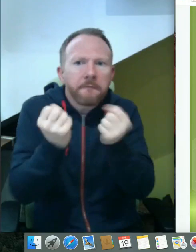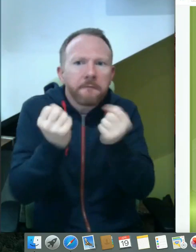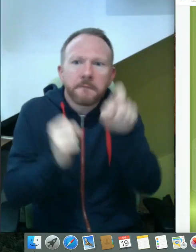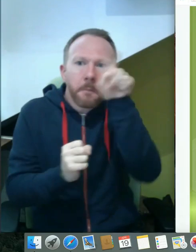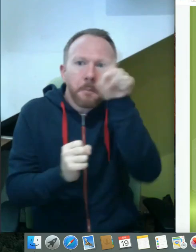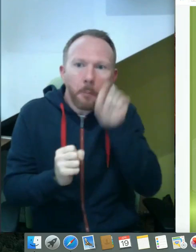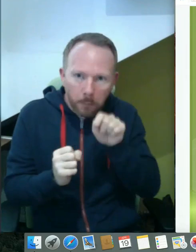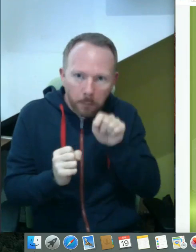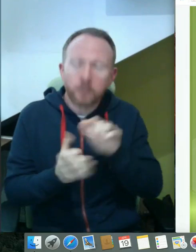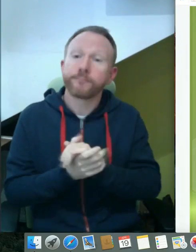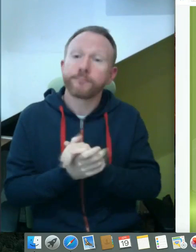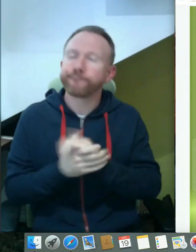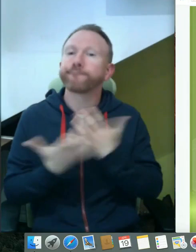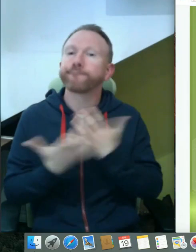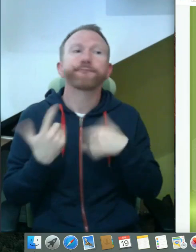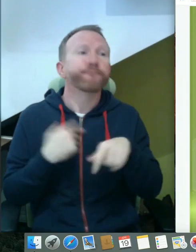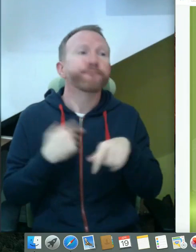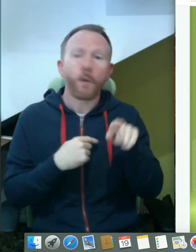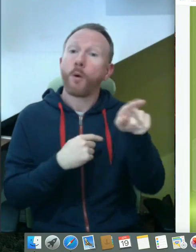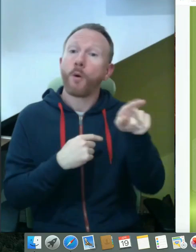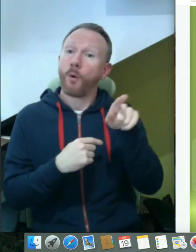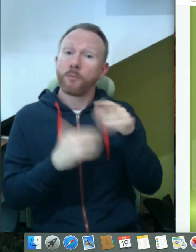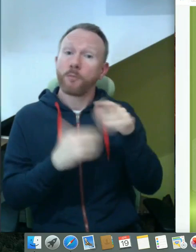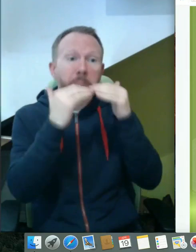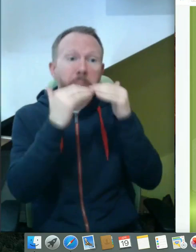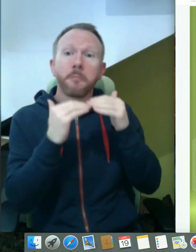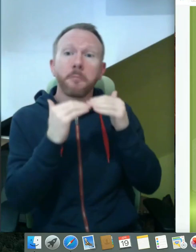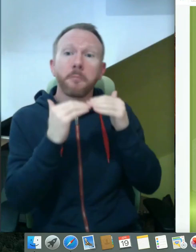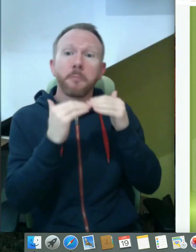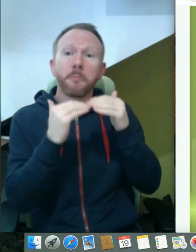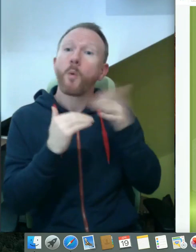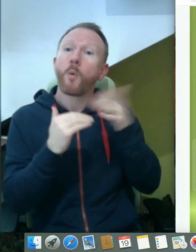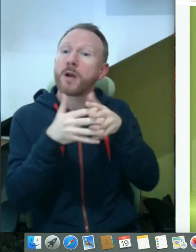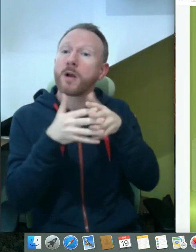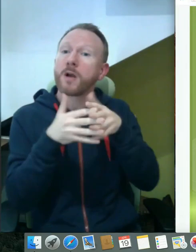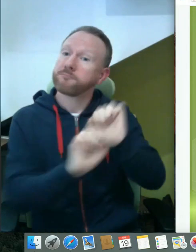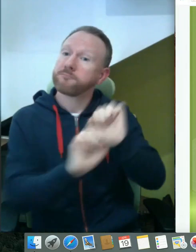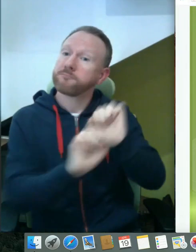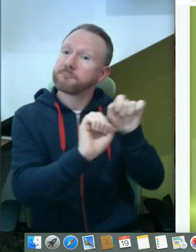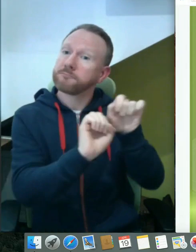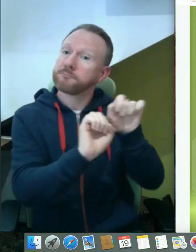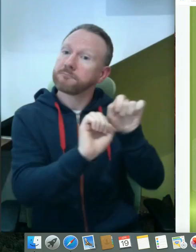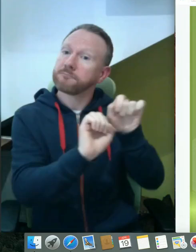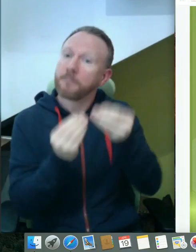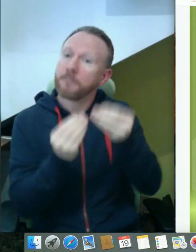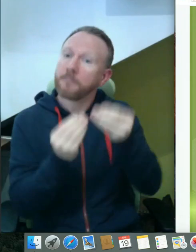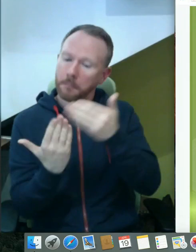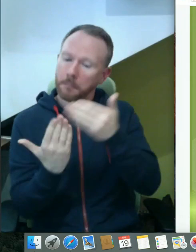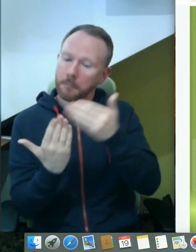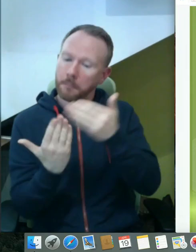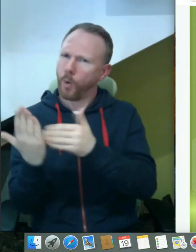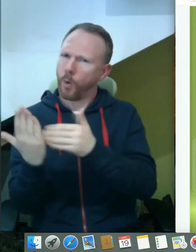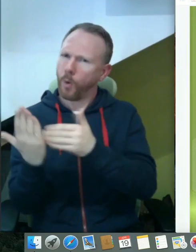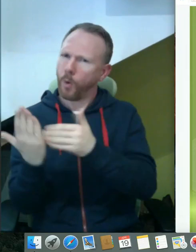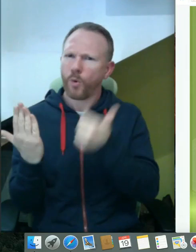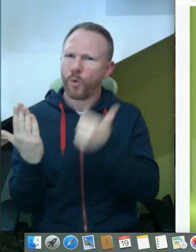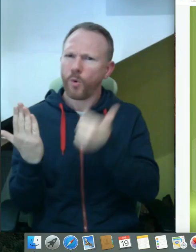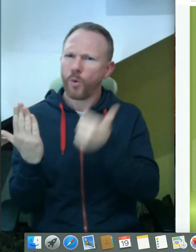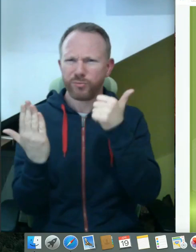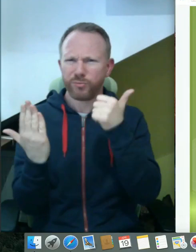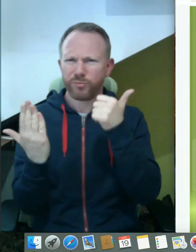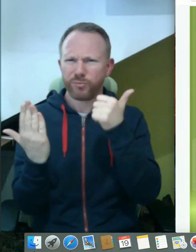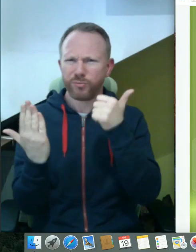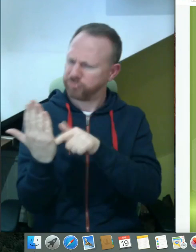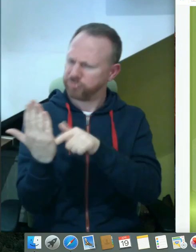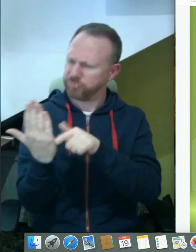I came across a set of guidelines in the USA which I thought were very thorough, and I